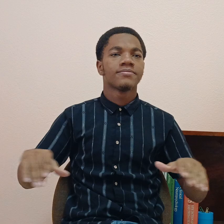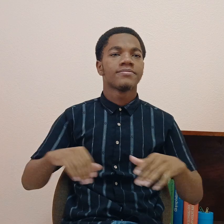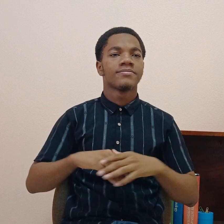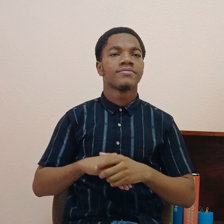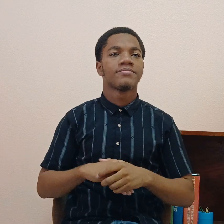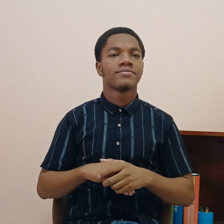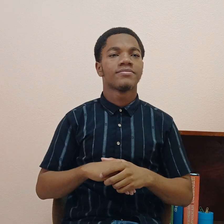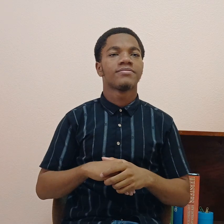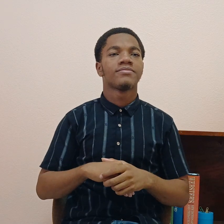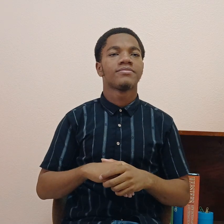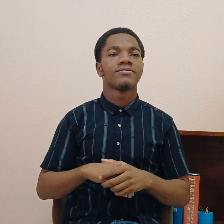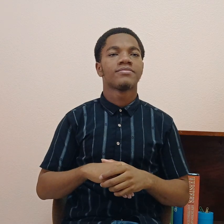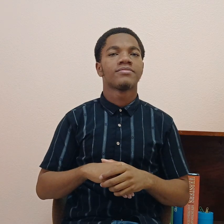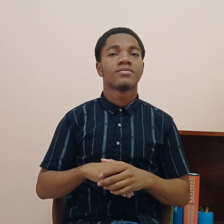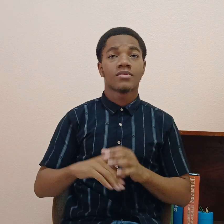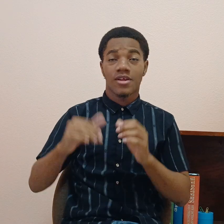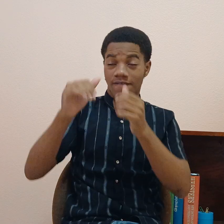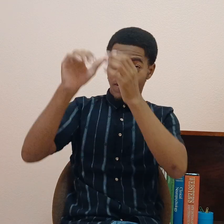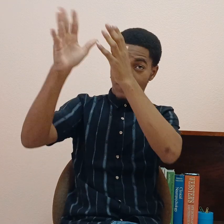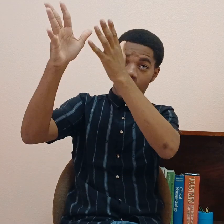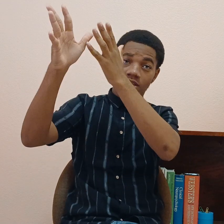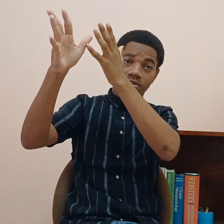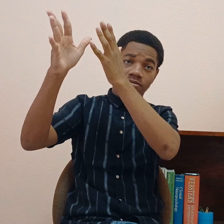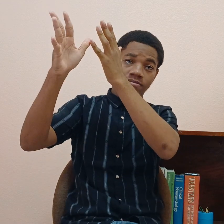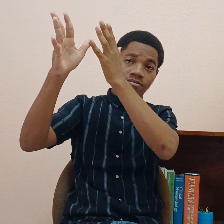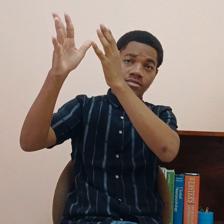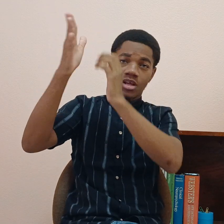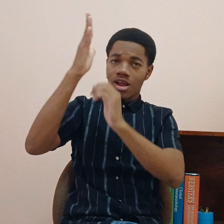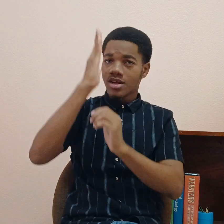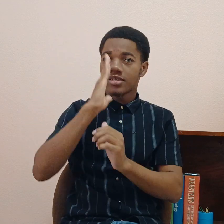Father God, you are the greatest.